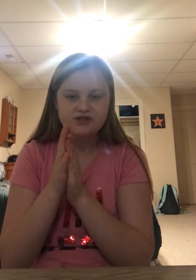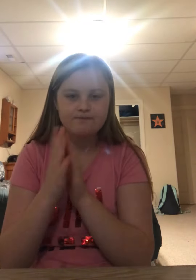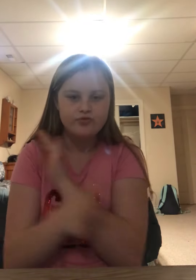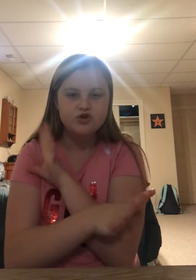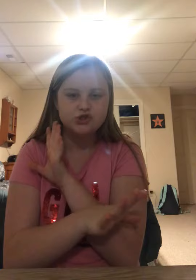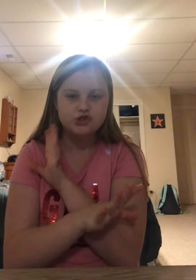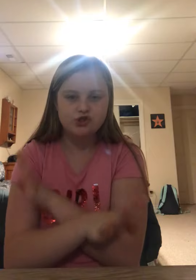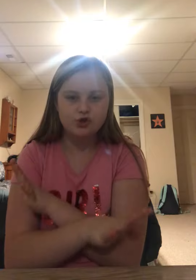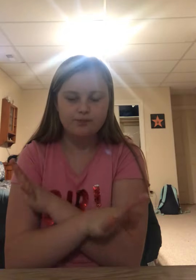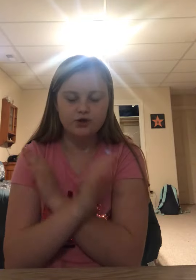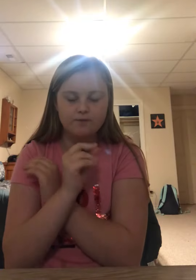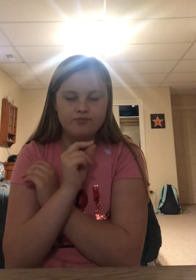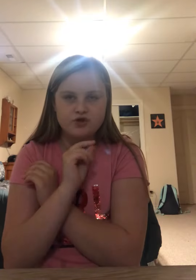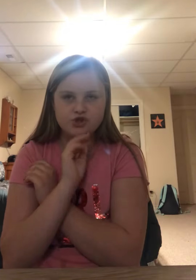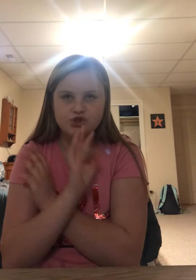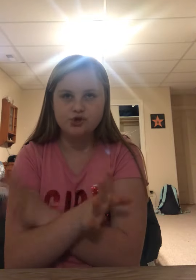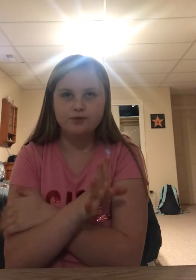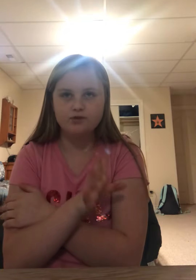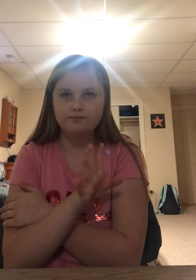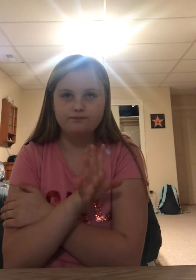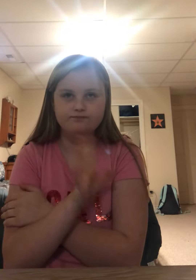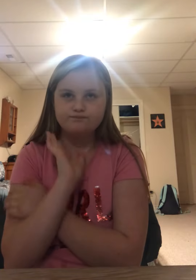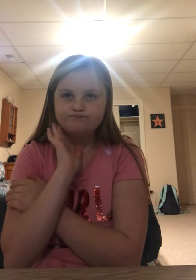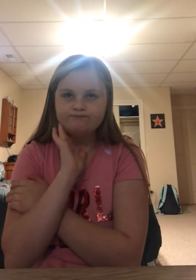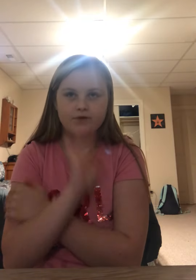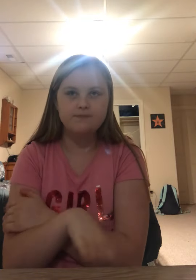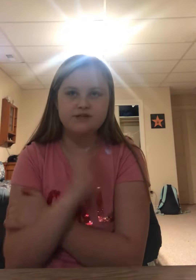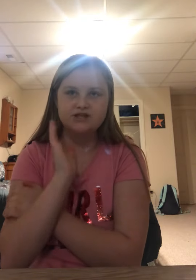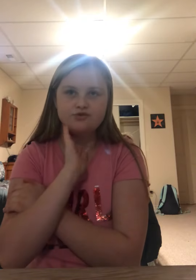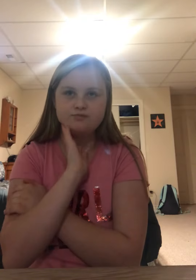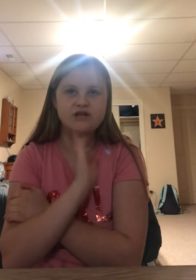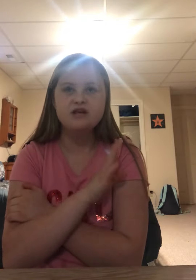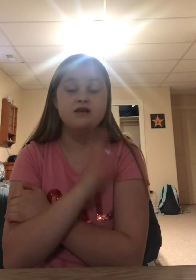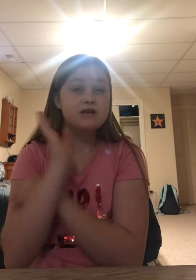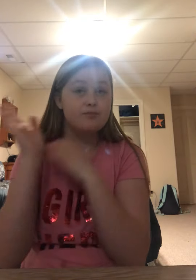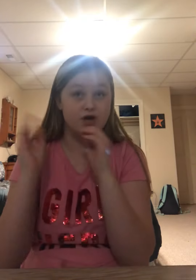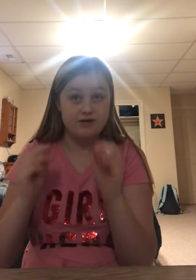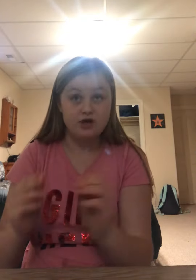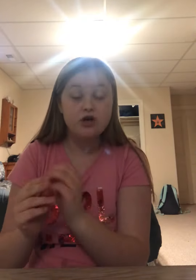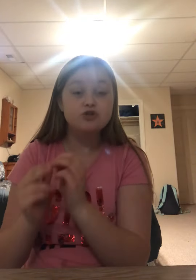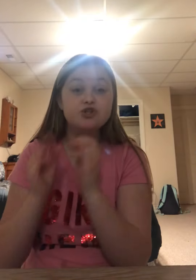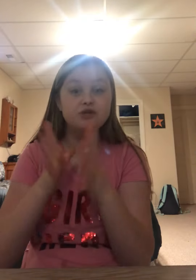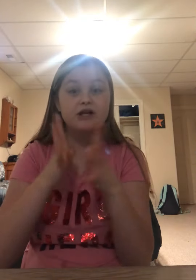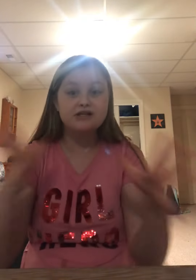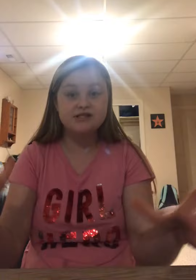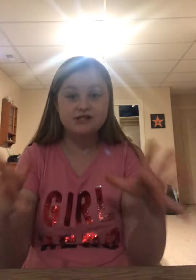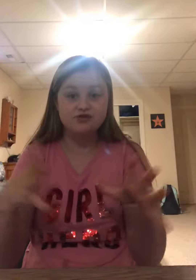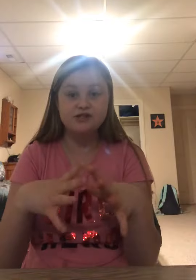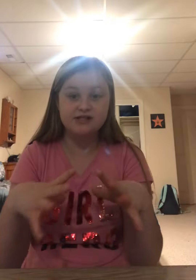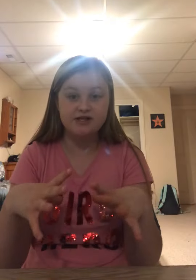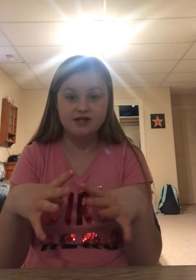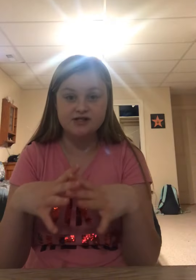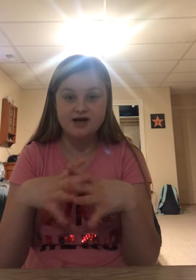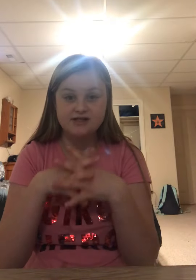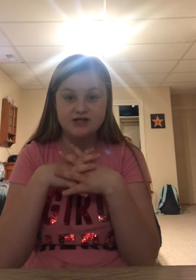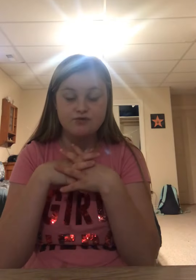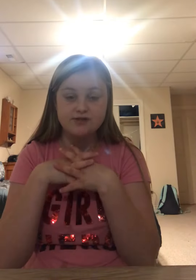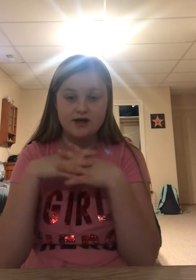super, super obsessed with me, kept writing me notes. You could, like, seriously see it in his eyes that he was, like,